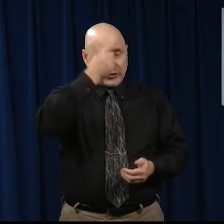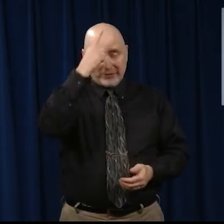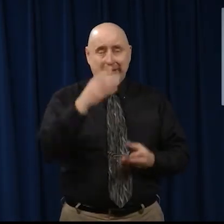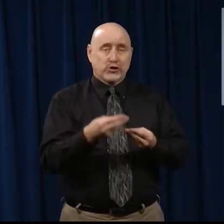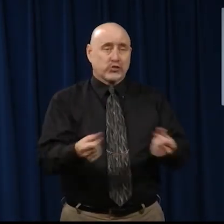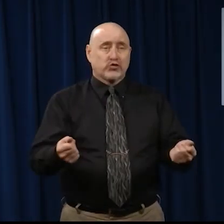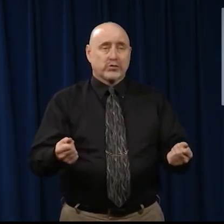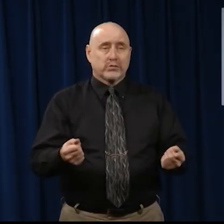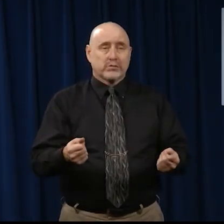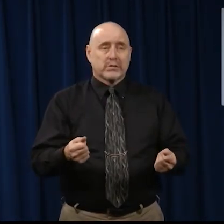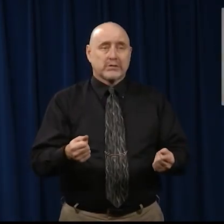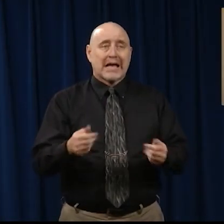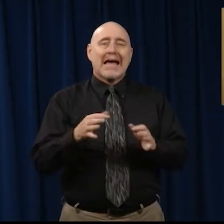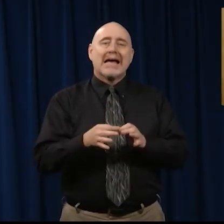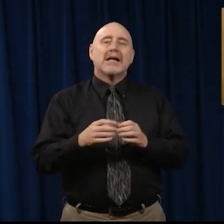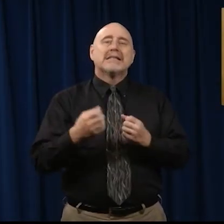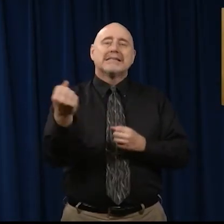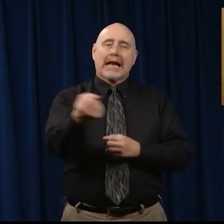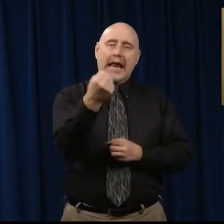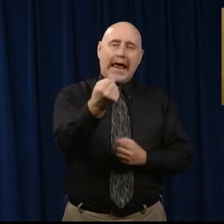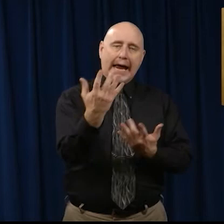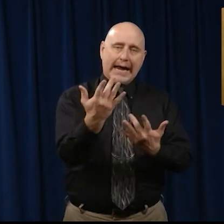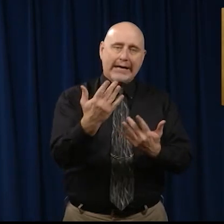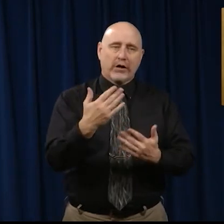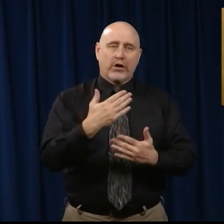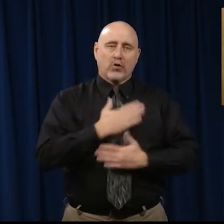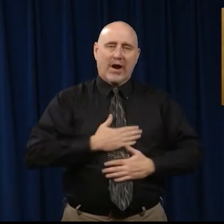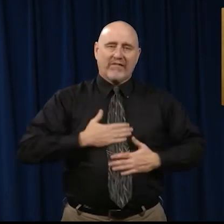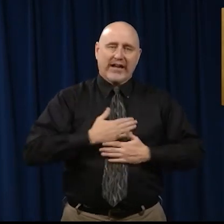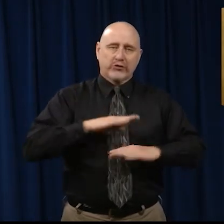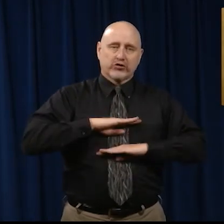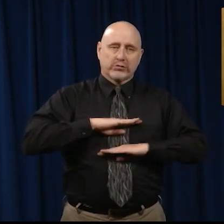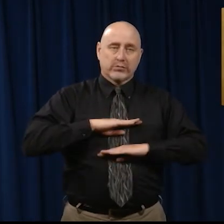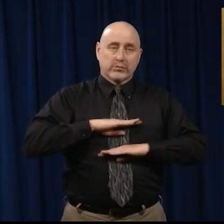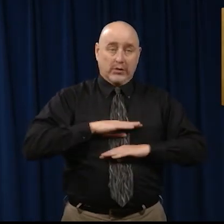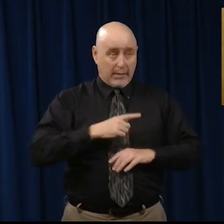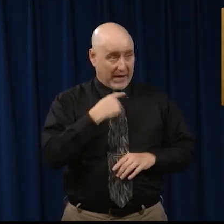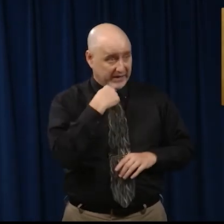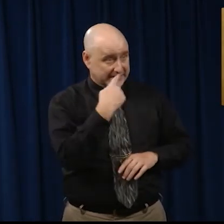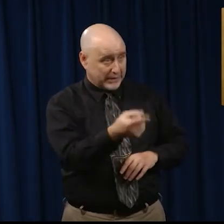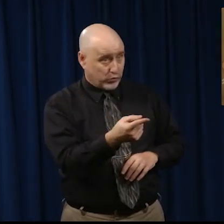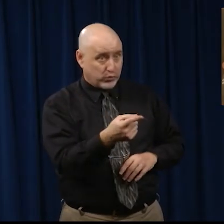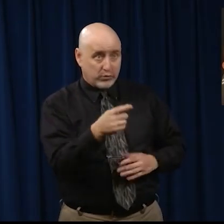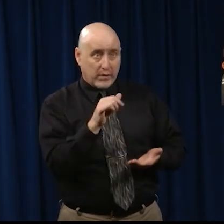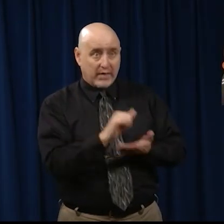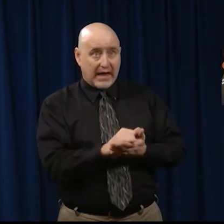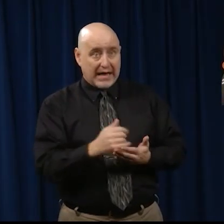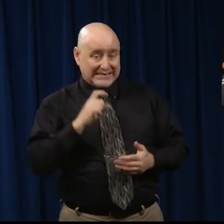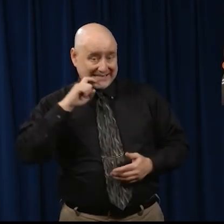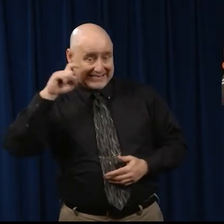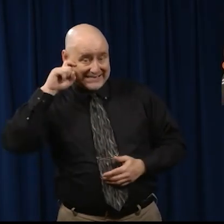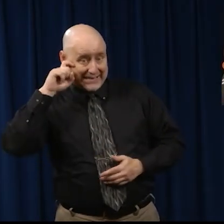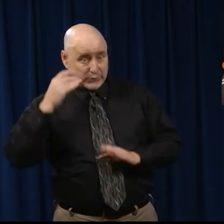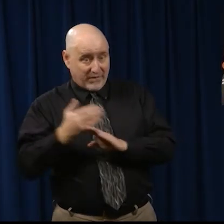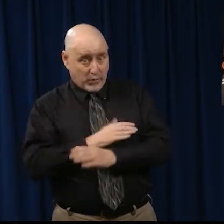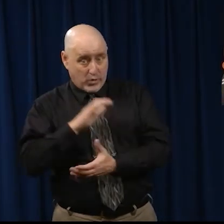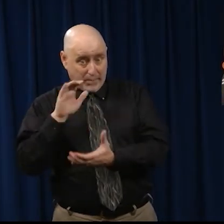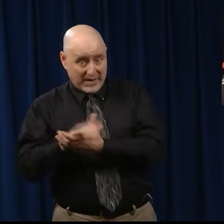easy to understand. It's called delayed gratification. Now, am I going to tell you that having sex before